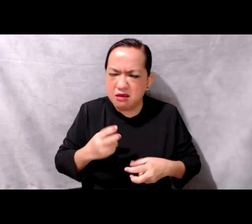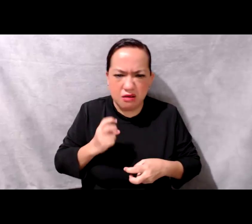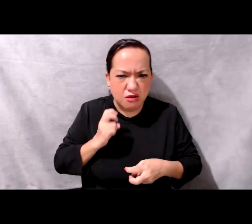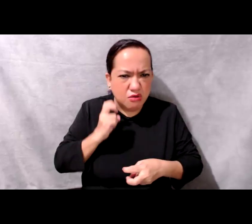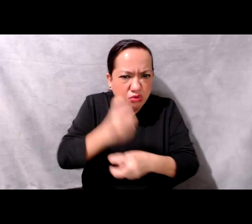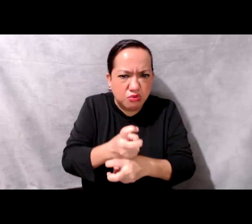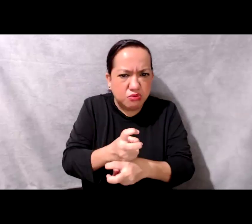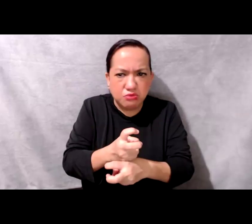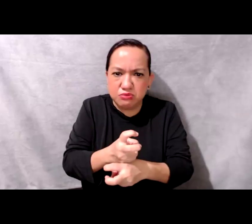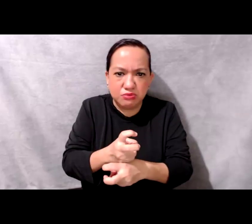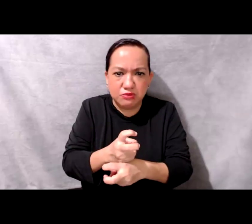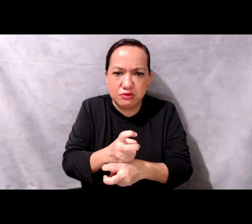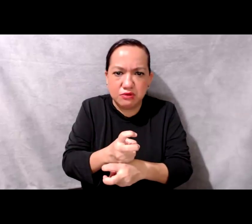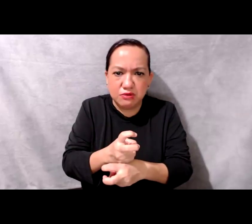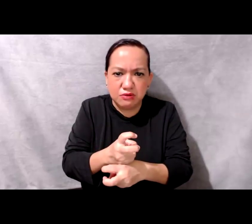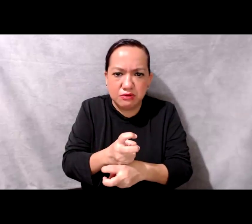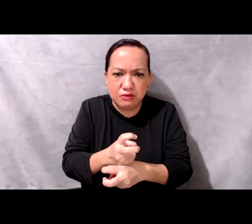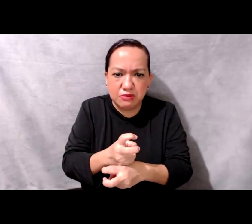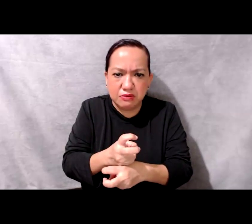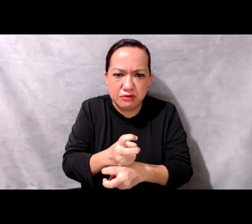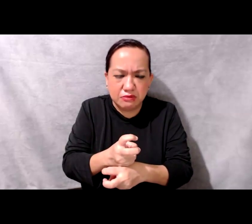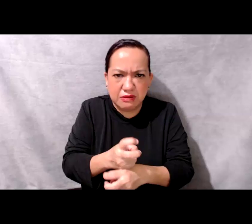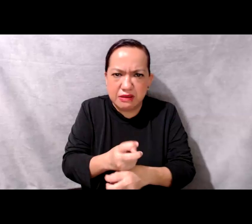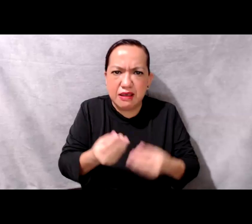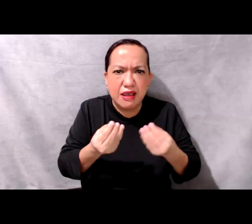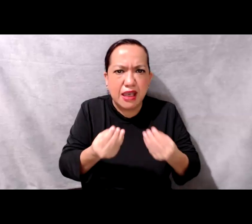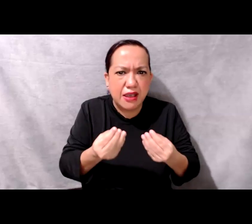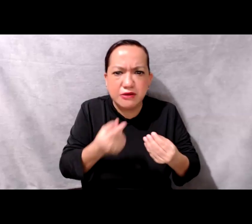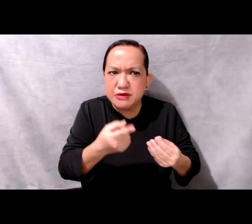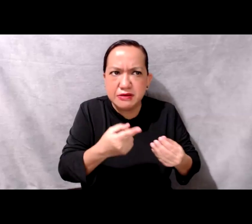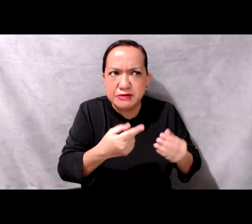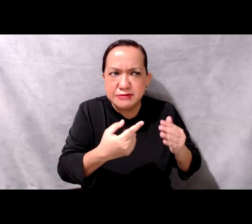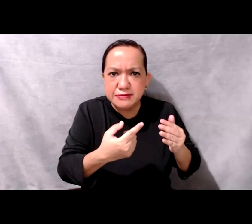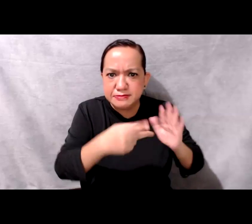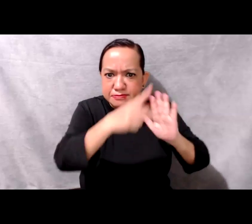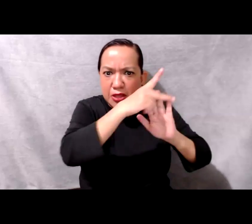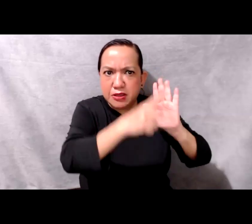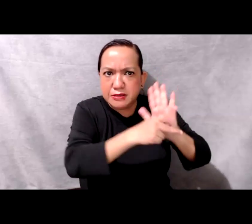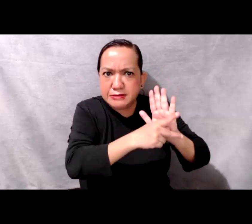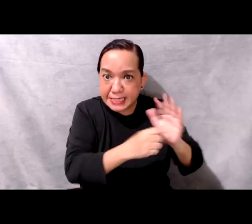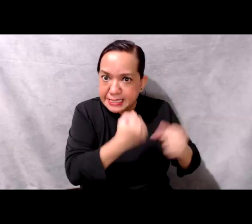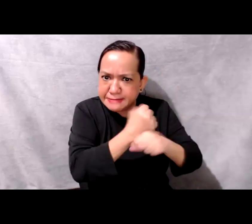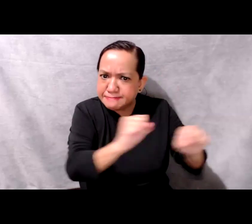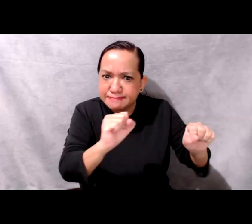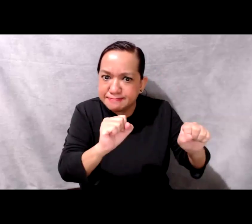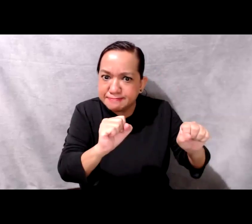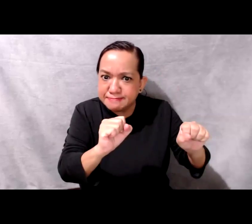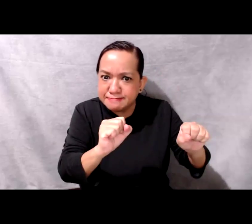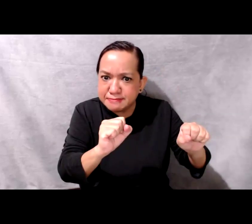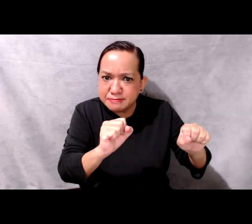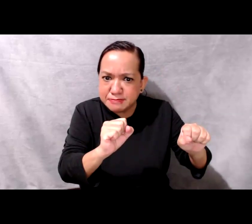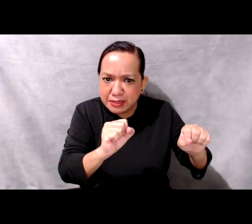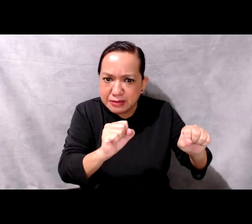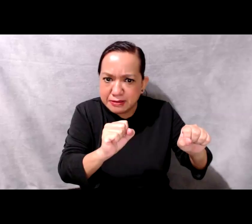is very, very important. But unfortunately, it's not happening on the ground. So if you can improve